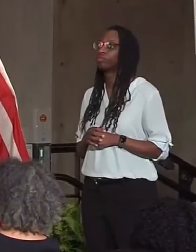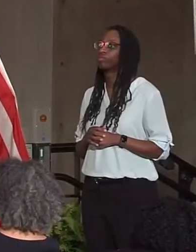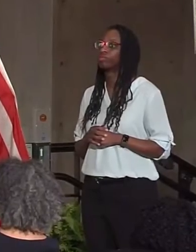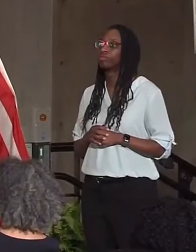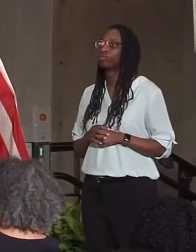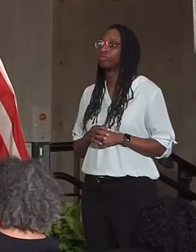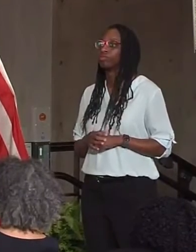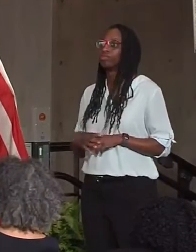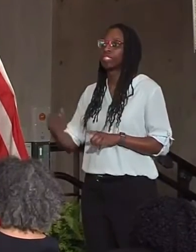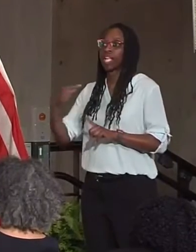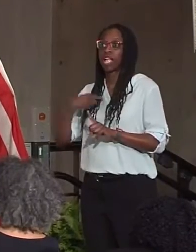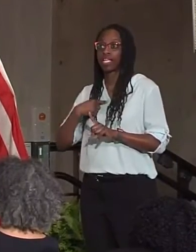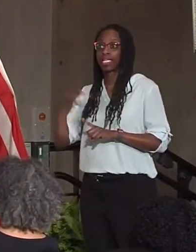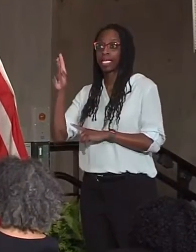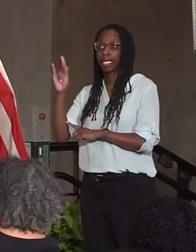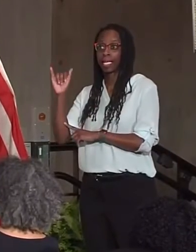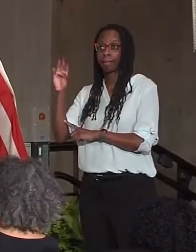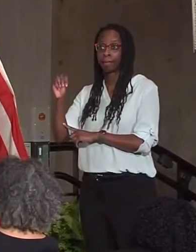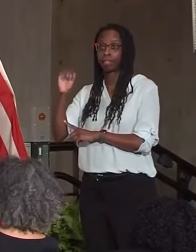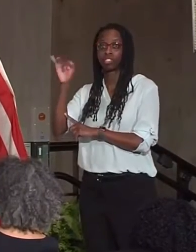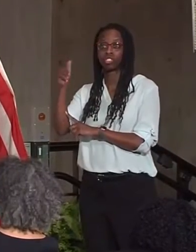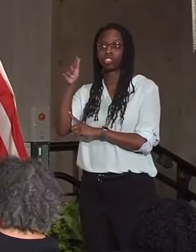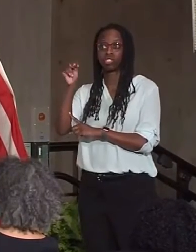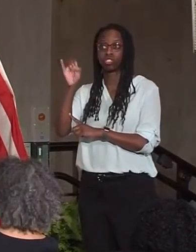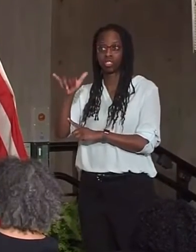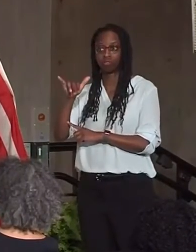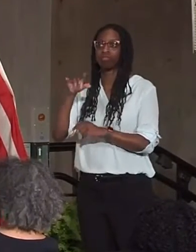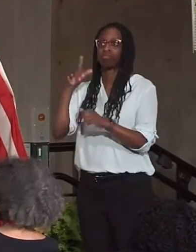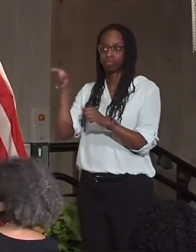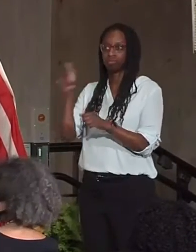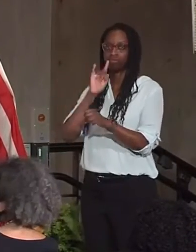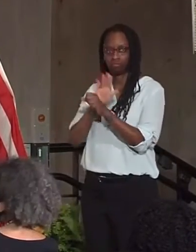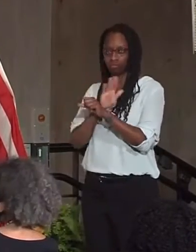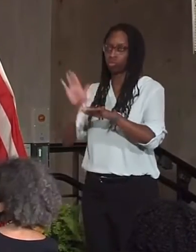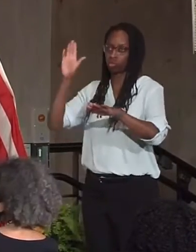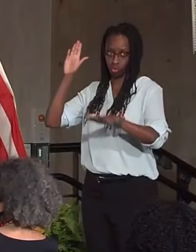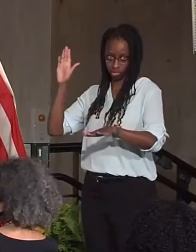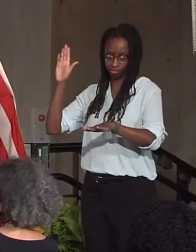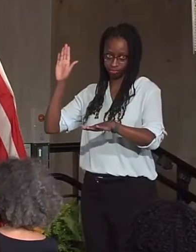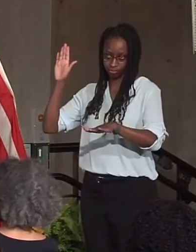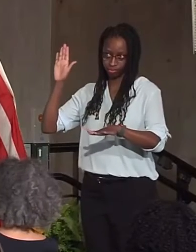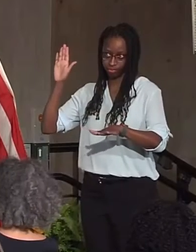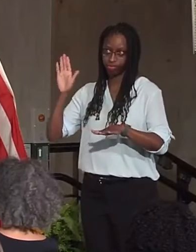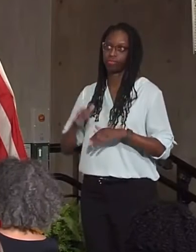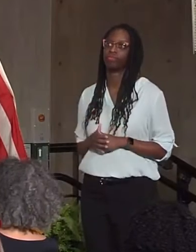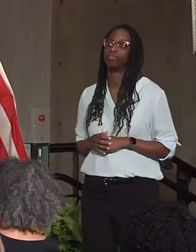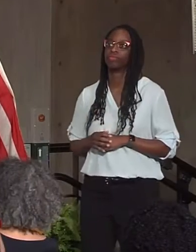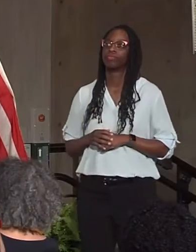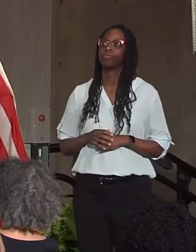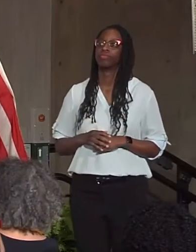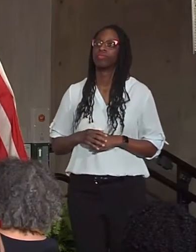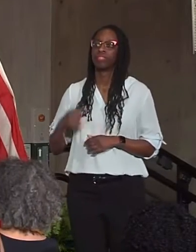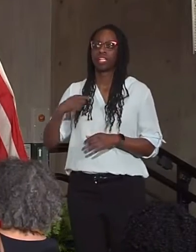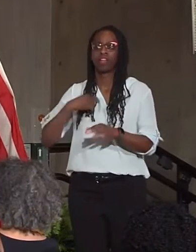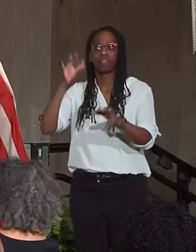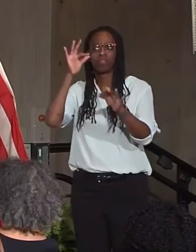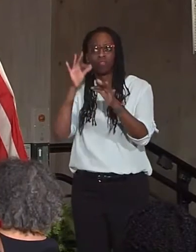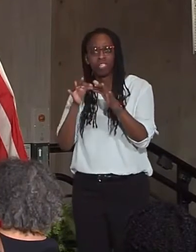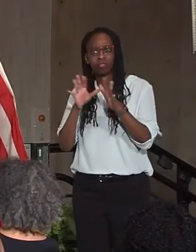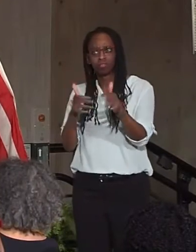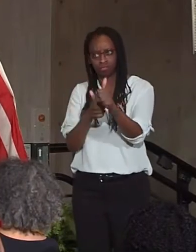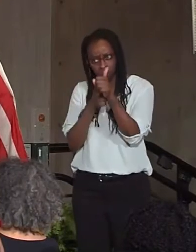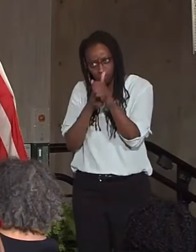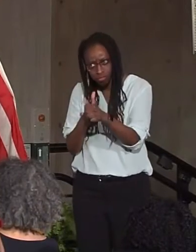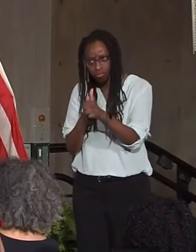I, Kim Janey, do solemnly swear that I will bear true faith and allegiance, that I will bear